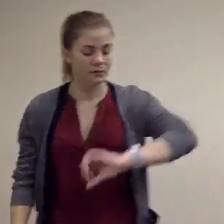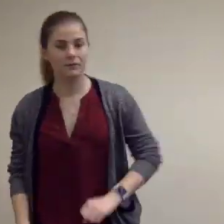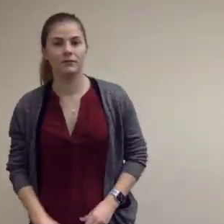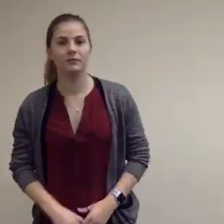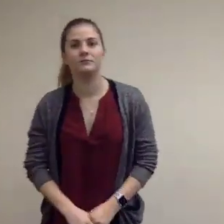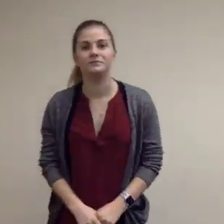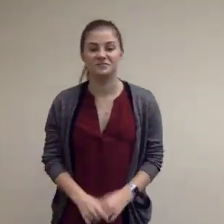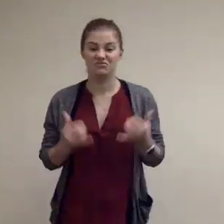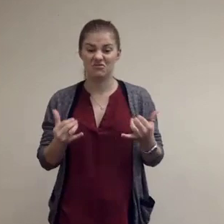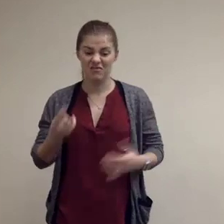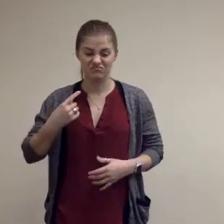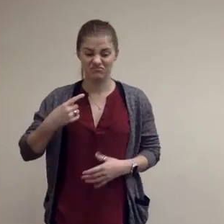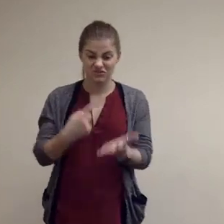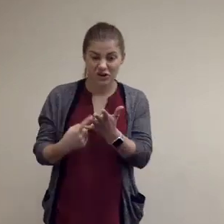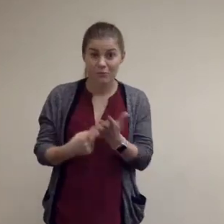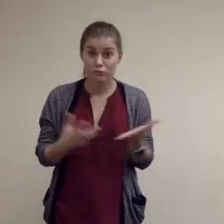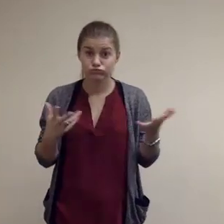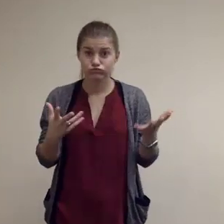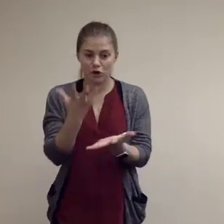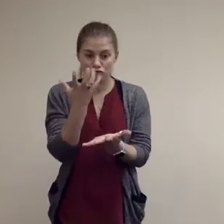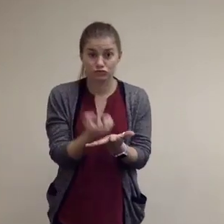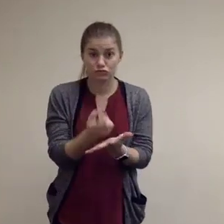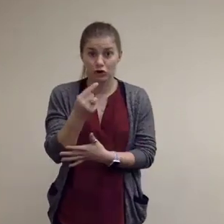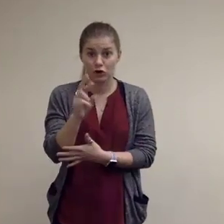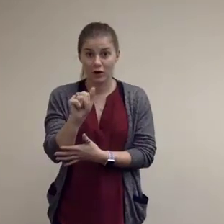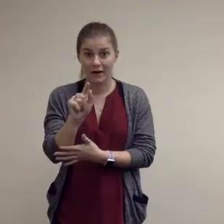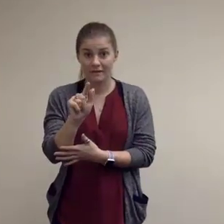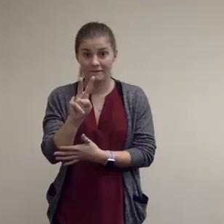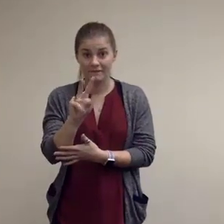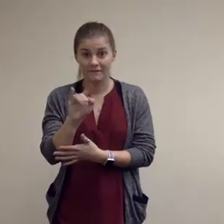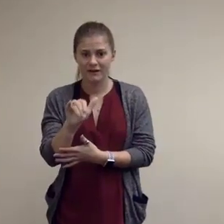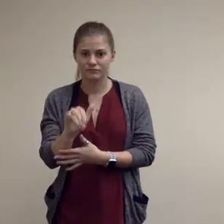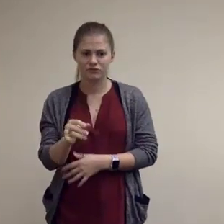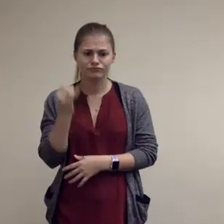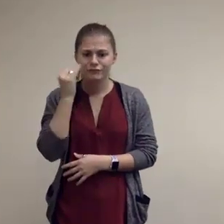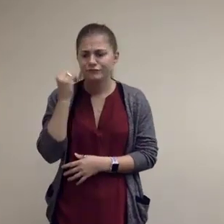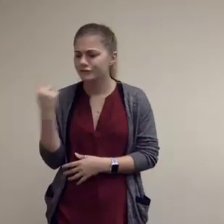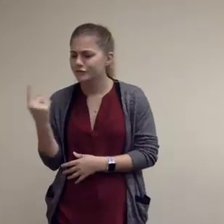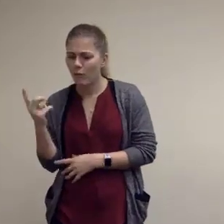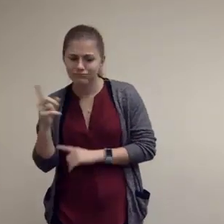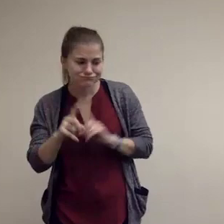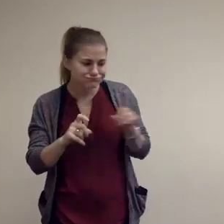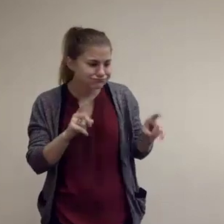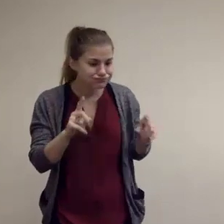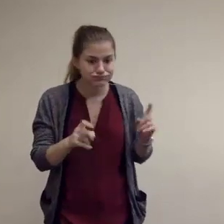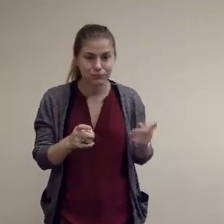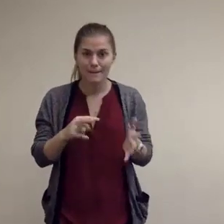we're going to talk about gravity. If someone asked you what gravity was, most of you would have some kind of definition. What would you say?